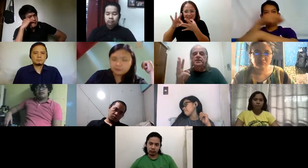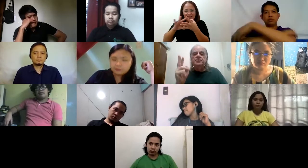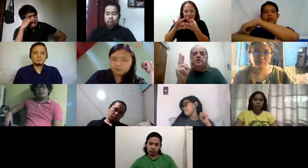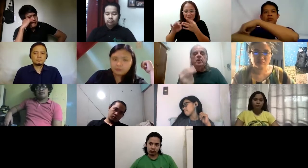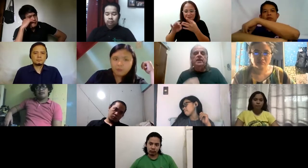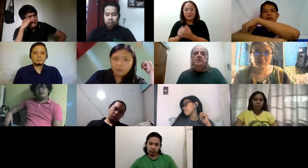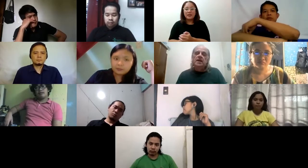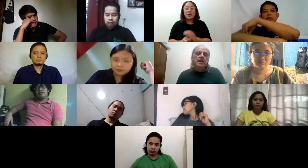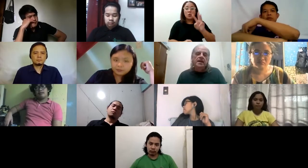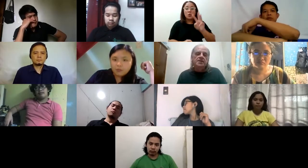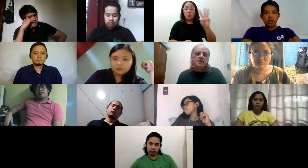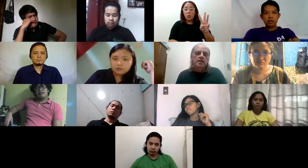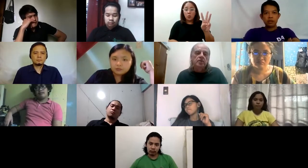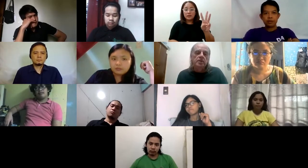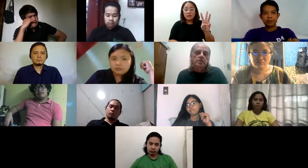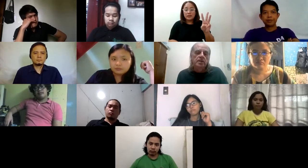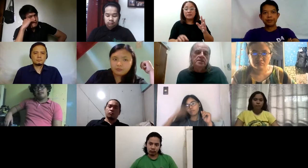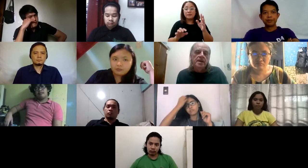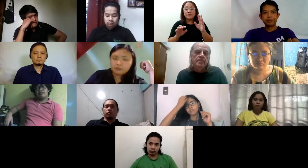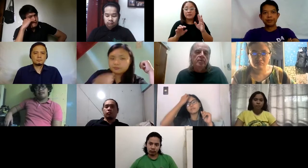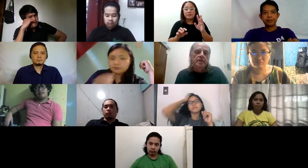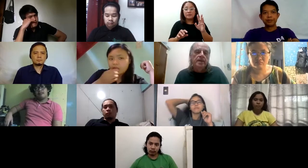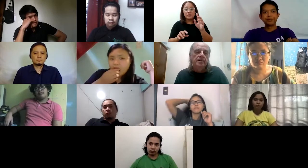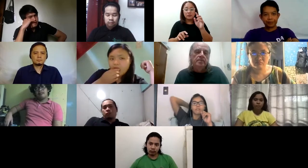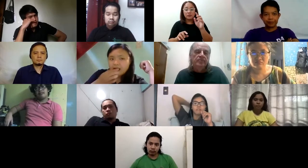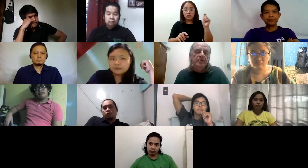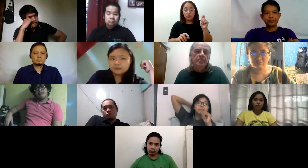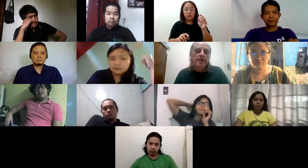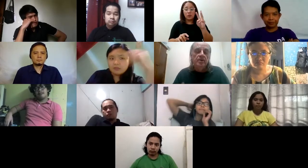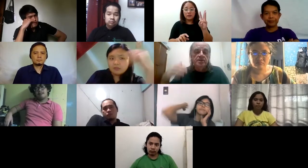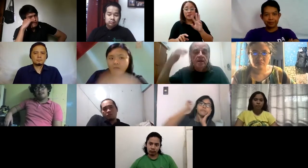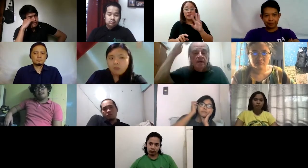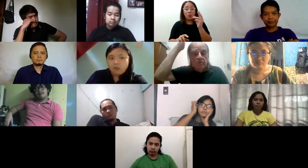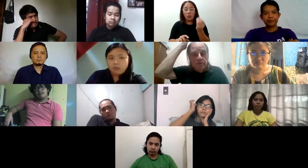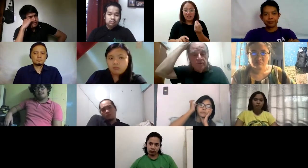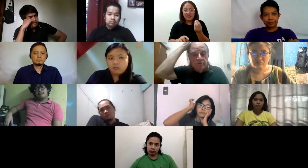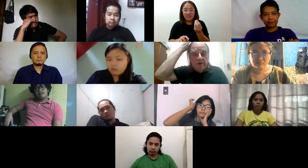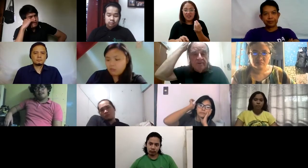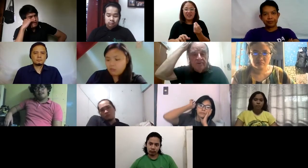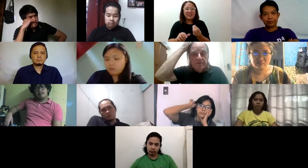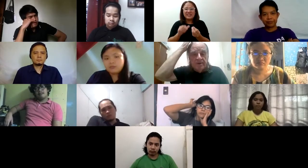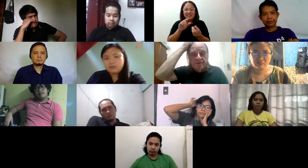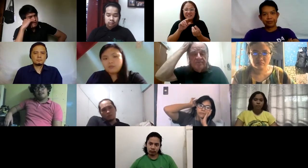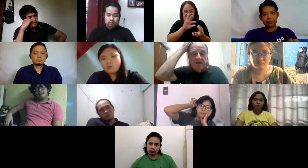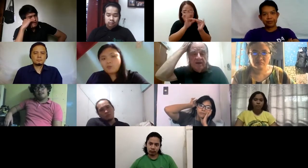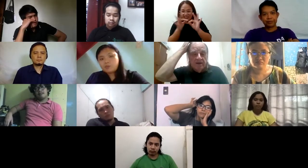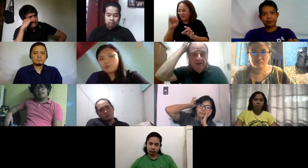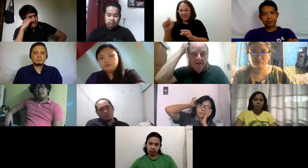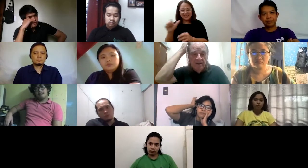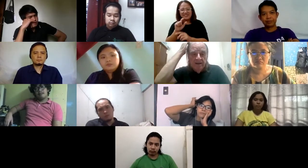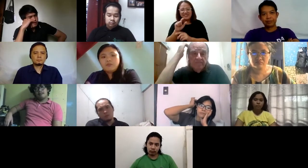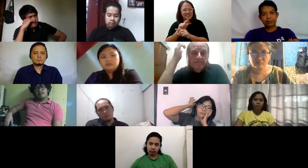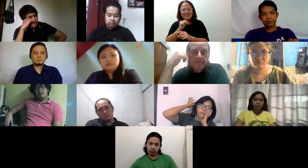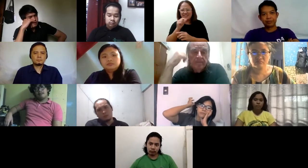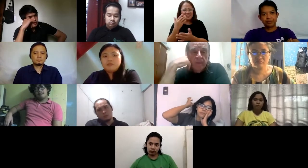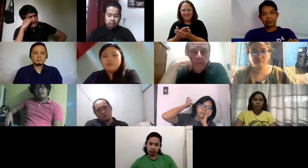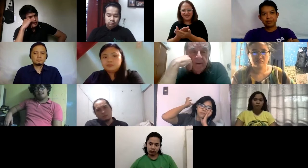when, it's not a good example in Filipino Sign Language, that you have to specify the